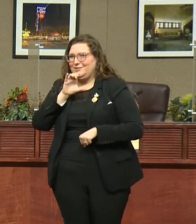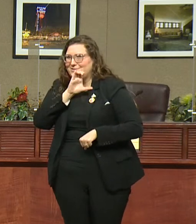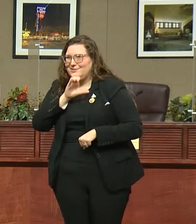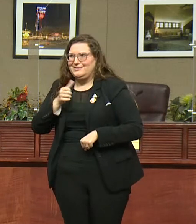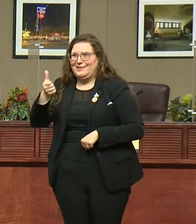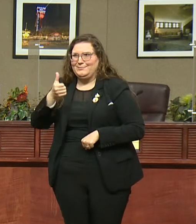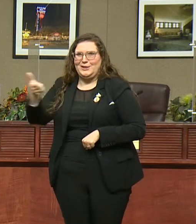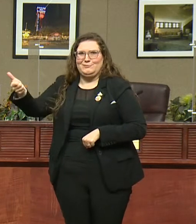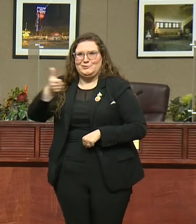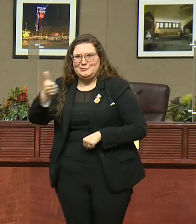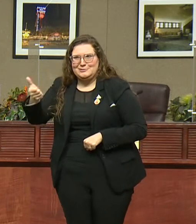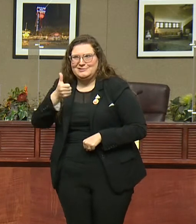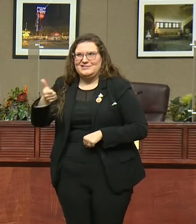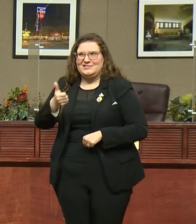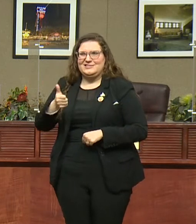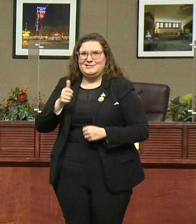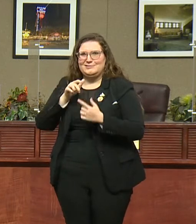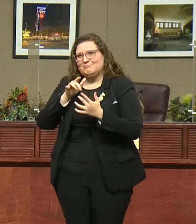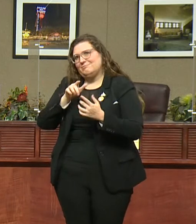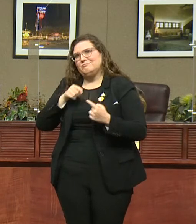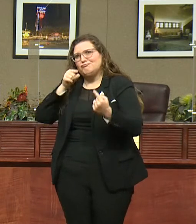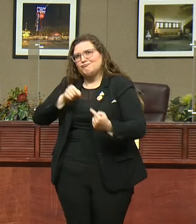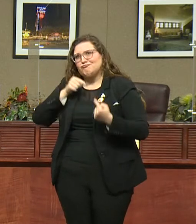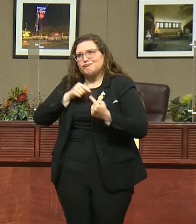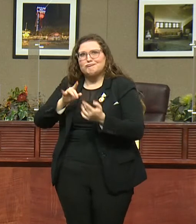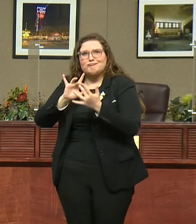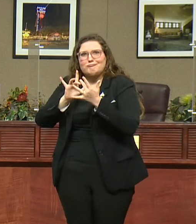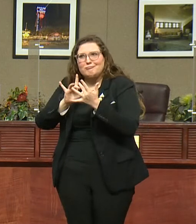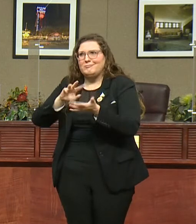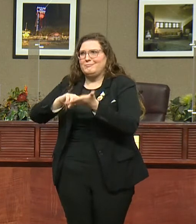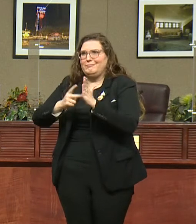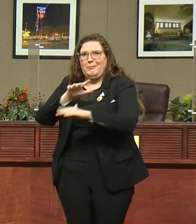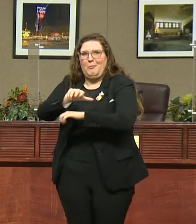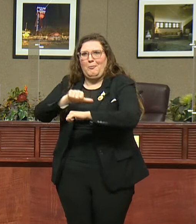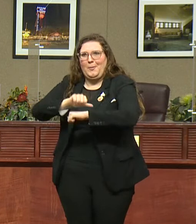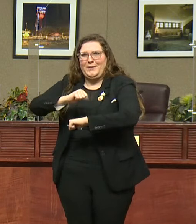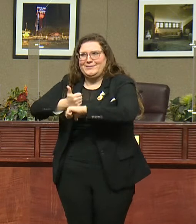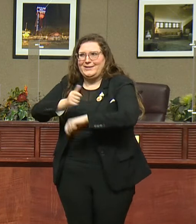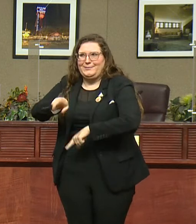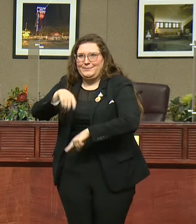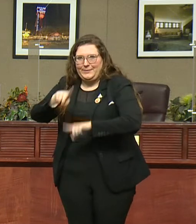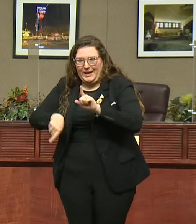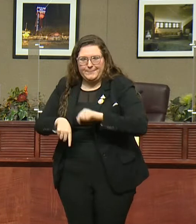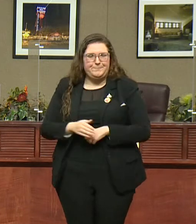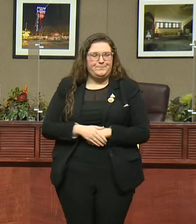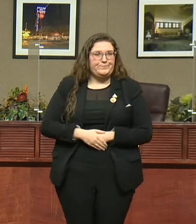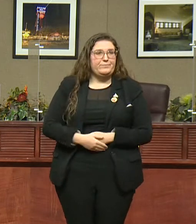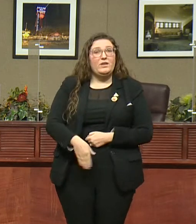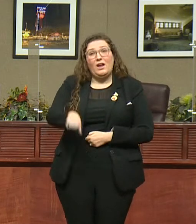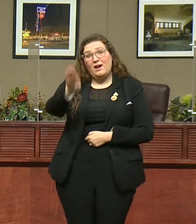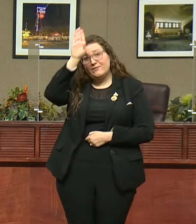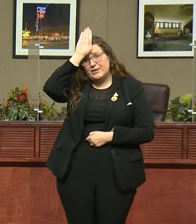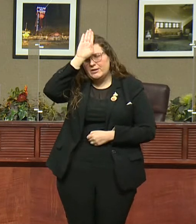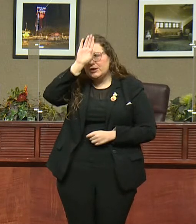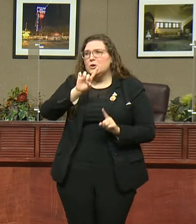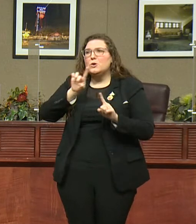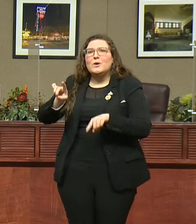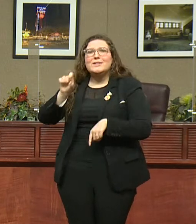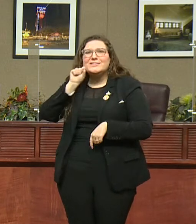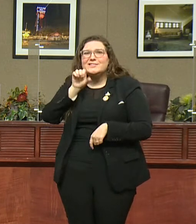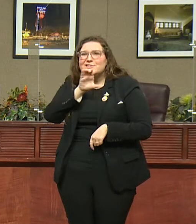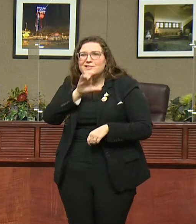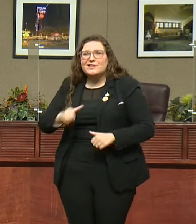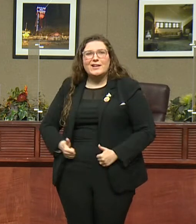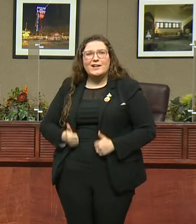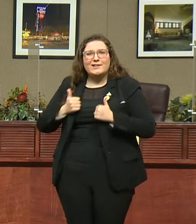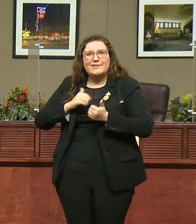utilize technology to make appointments. Our firefighters have been visiting senior residents at senior facilities to administer vaccines